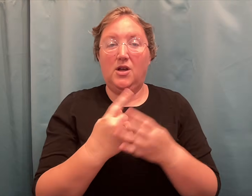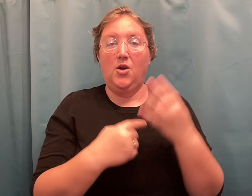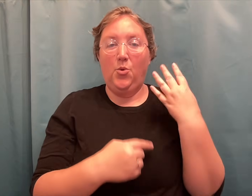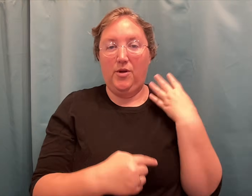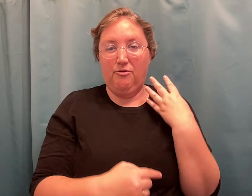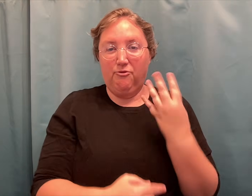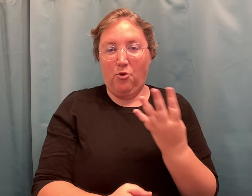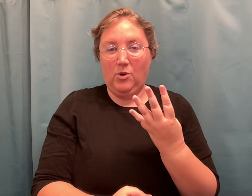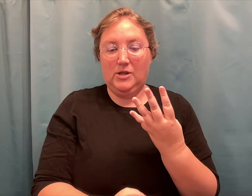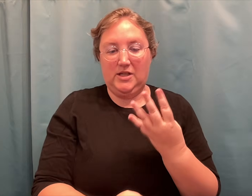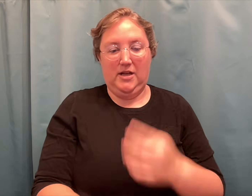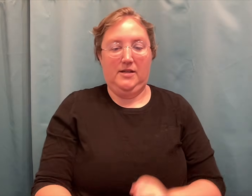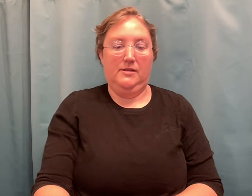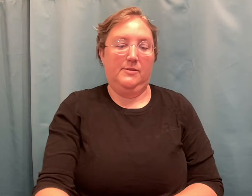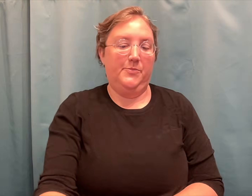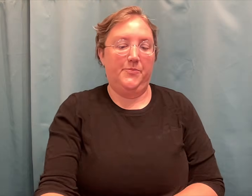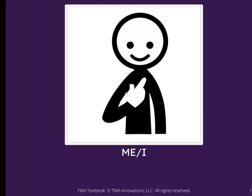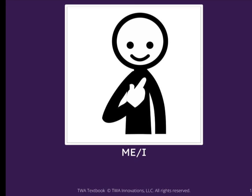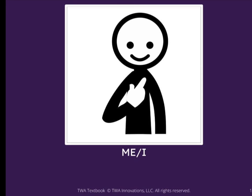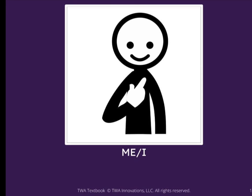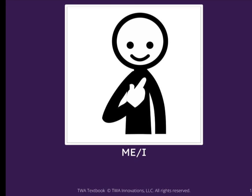with 4 signs.